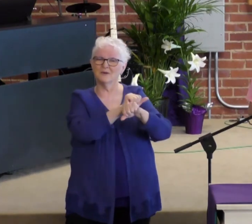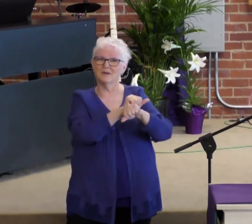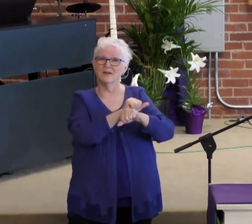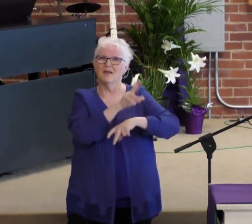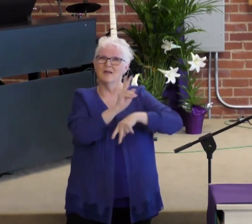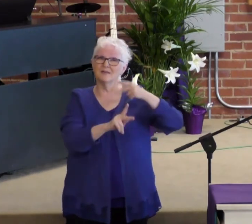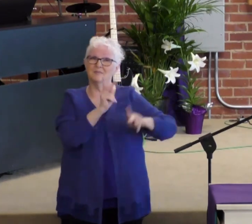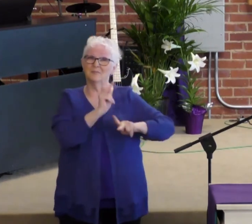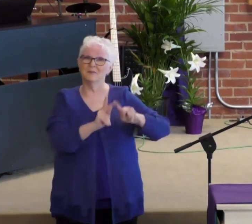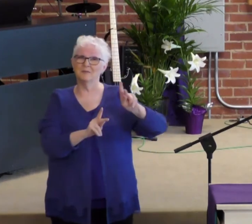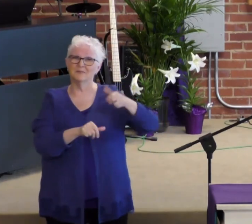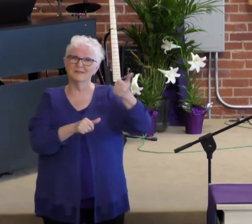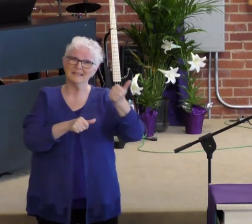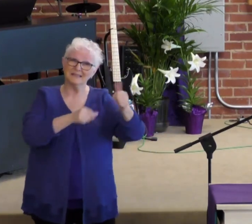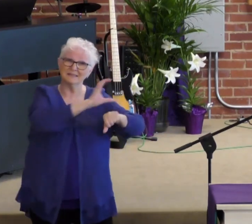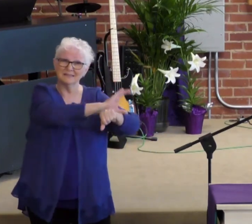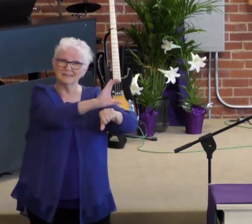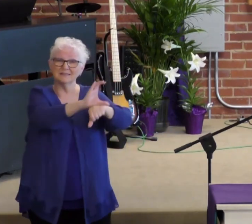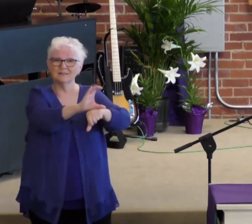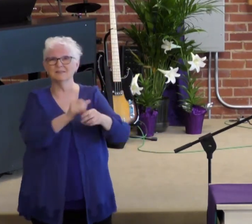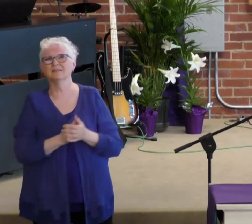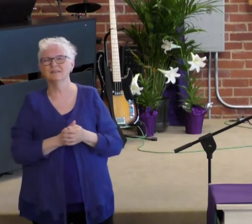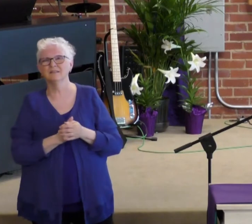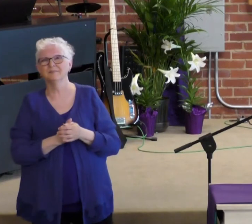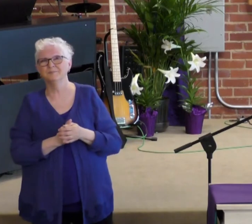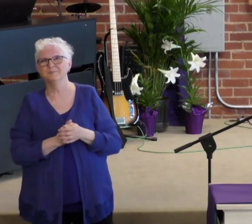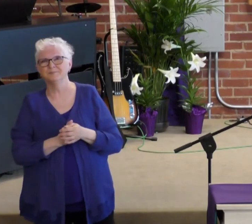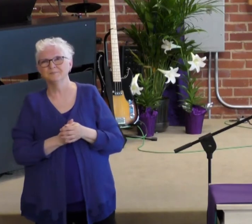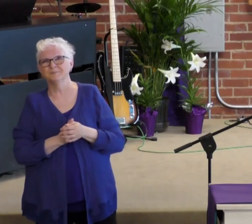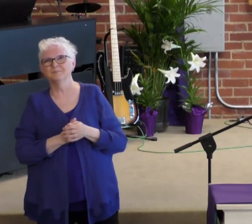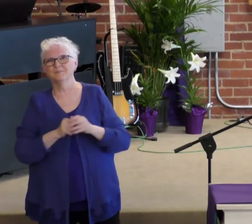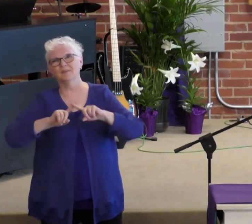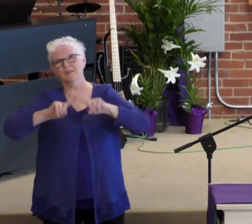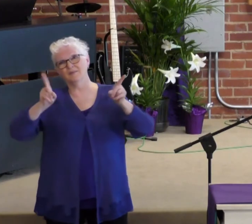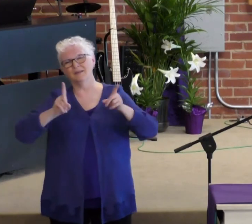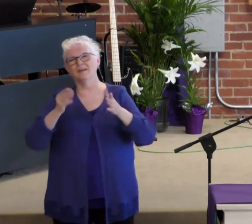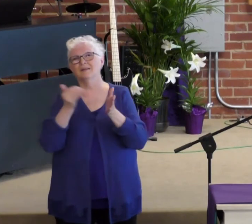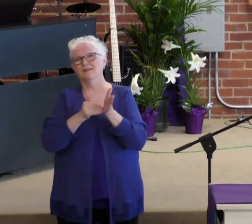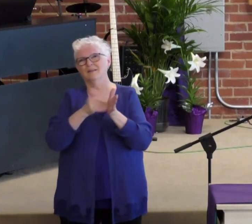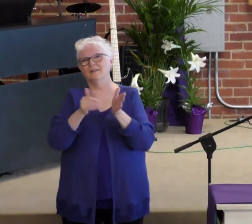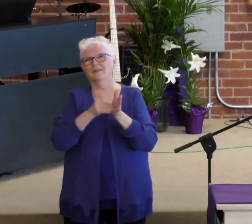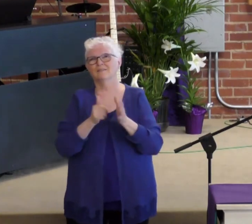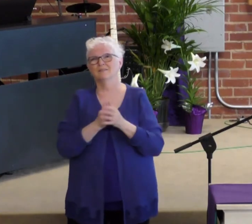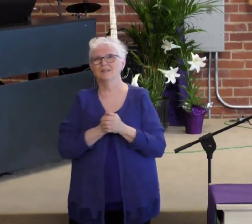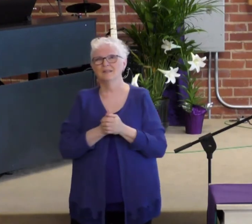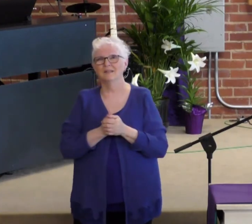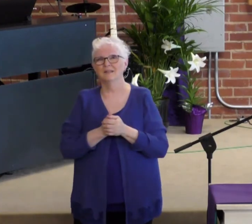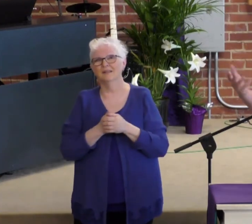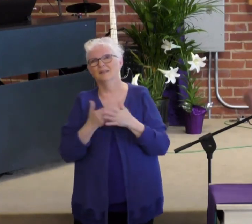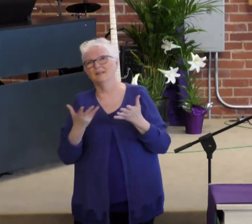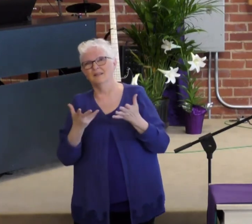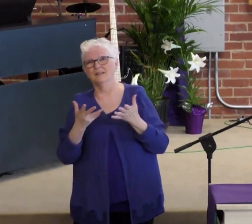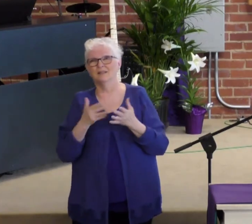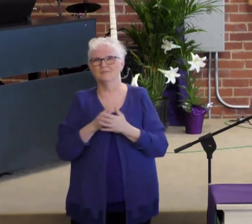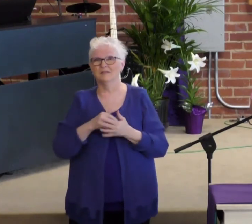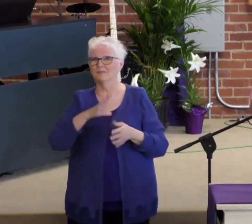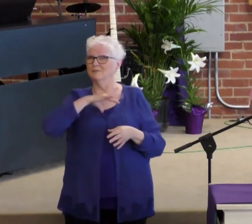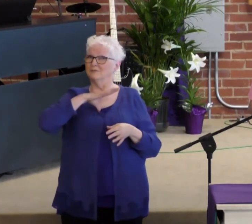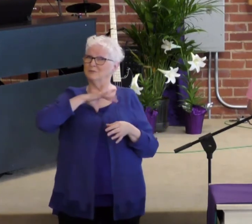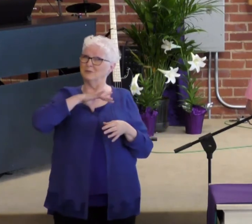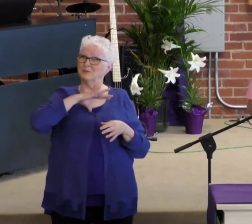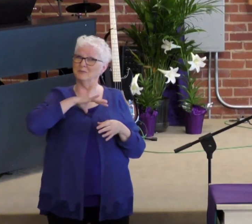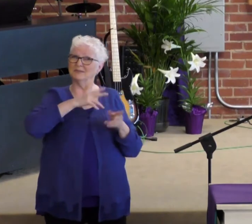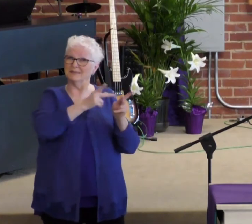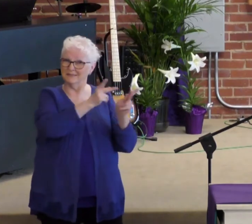the people and the work of God in the people of God. But, you know, often in the more formal type